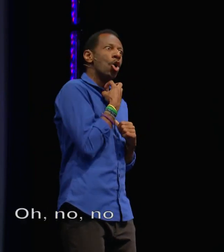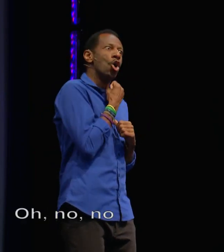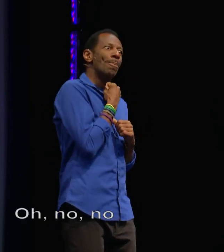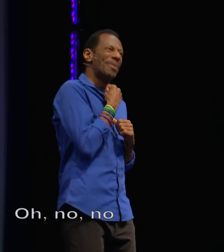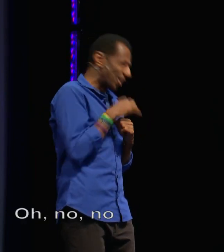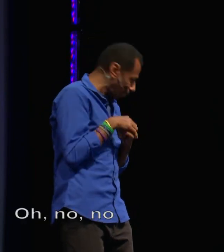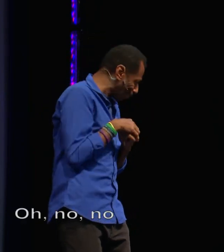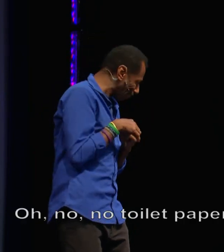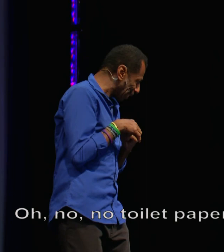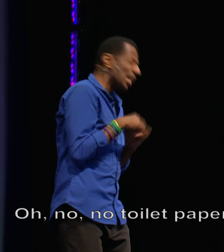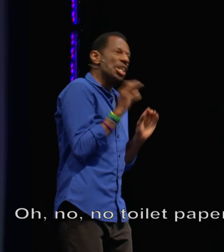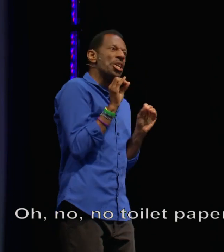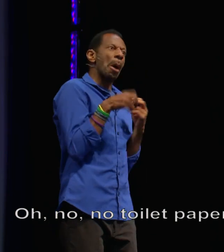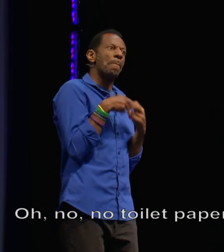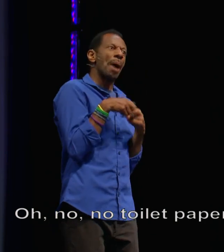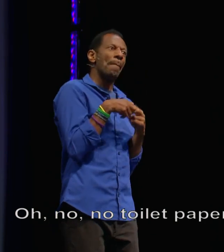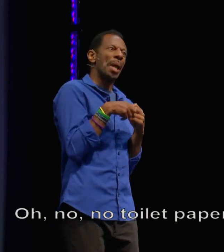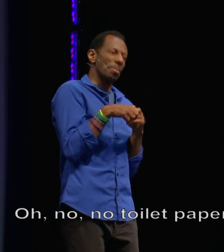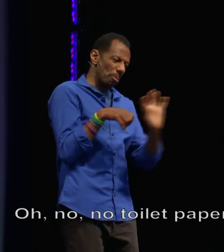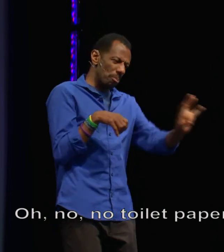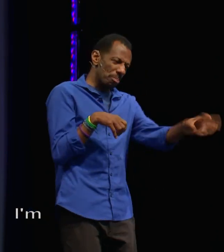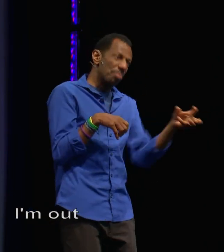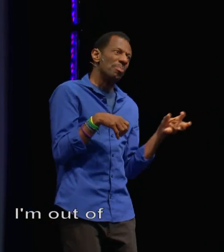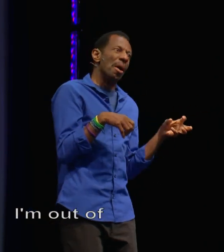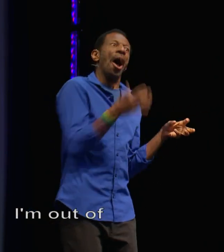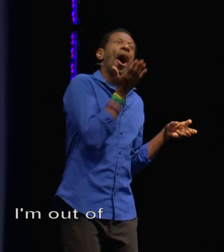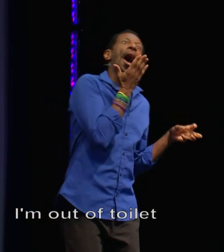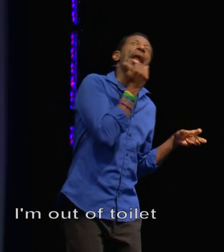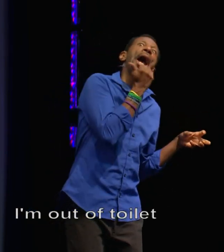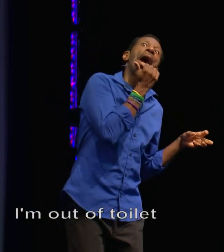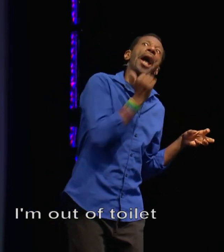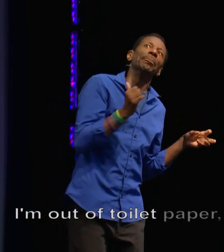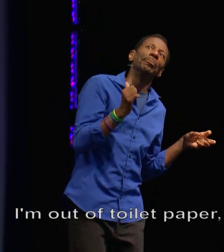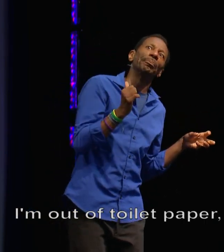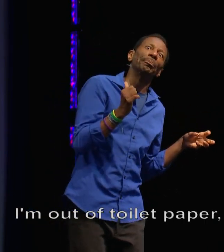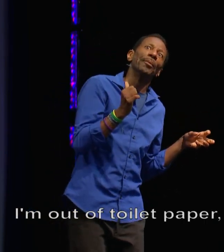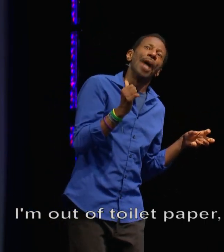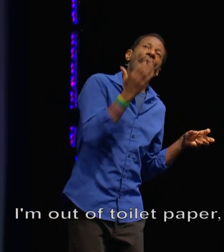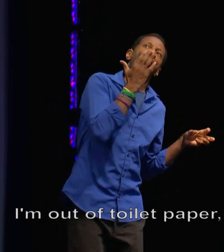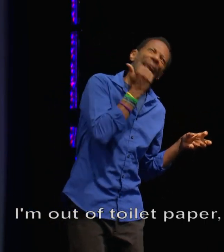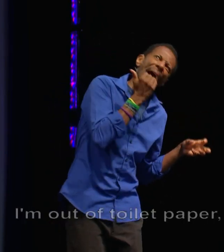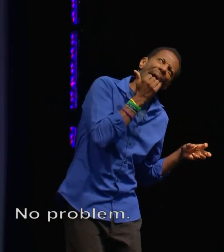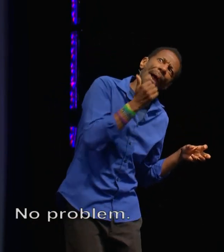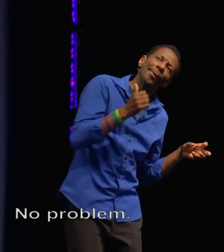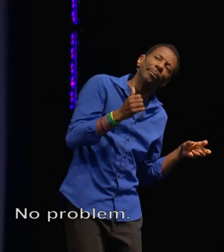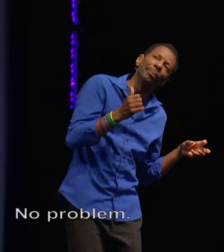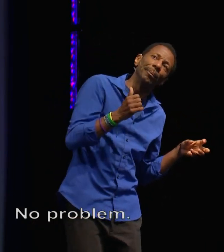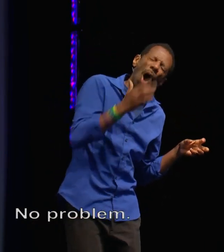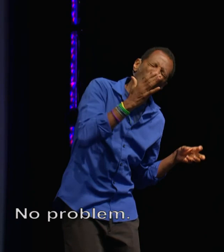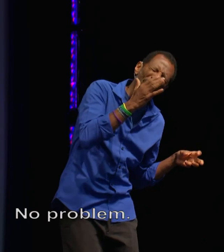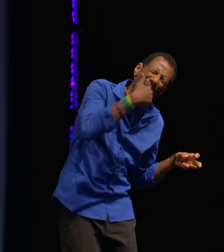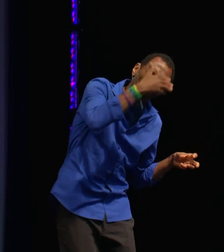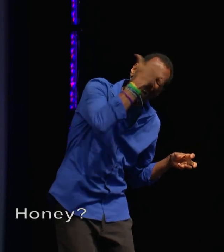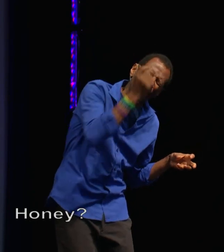Oh, crap. No problem. Honey! Honey! Oh, I forgot she's